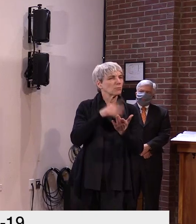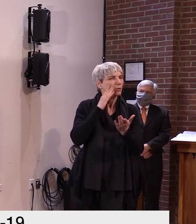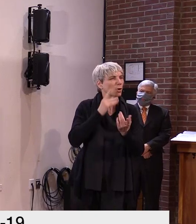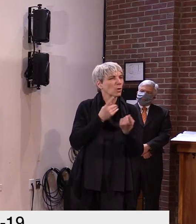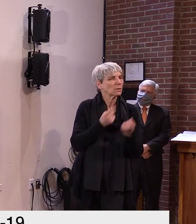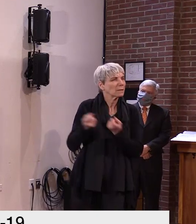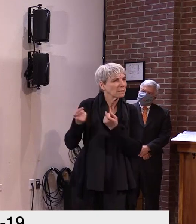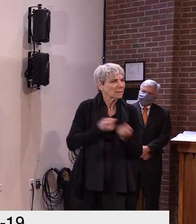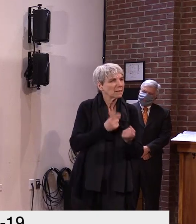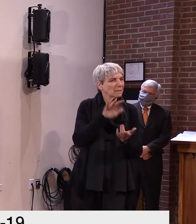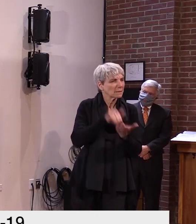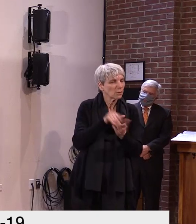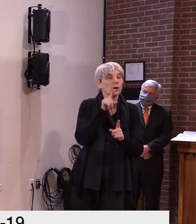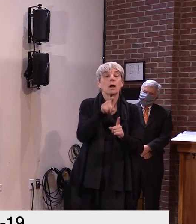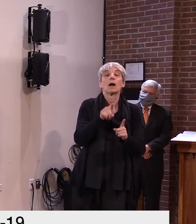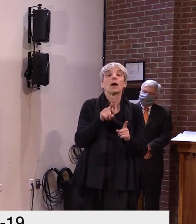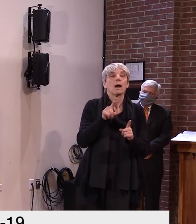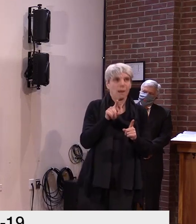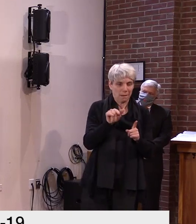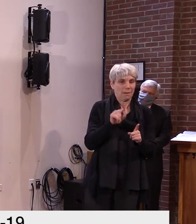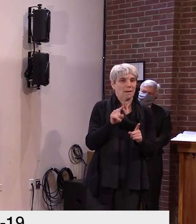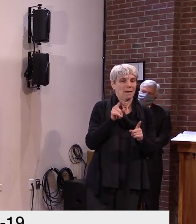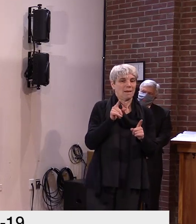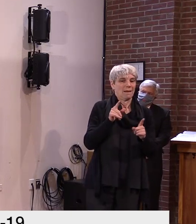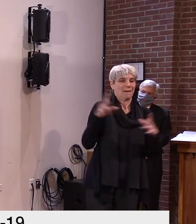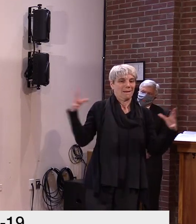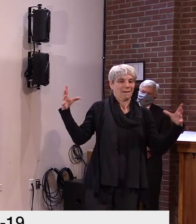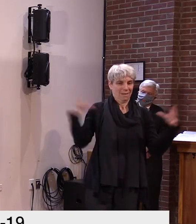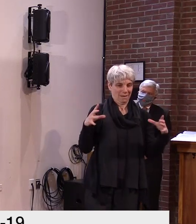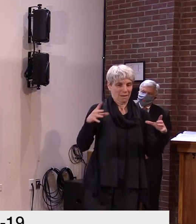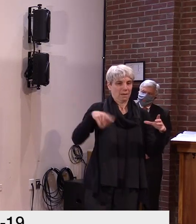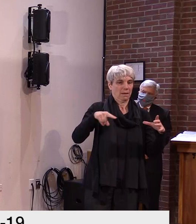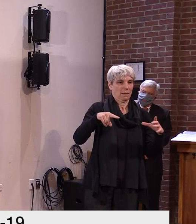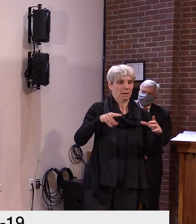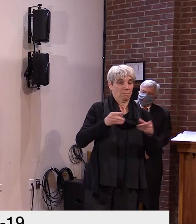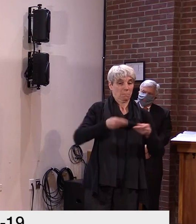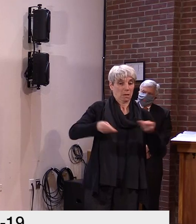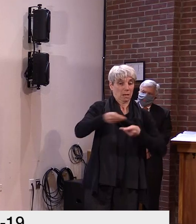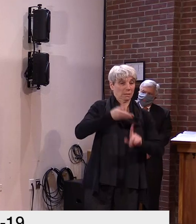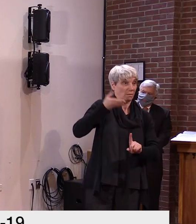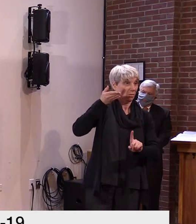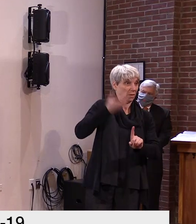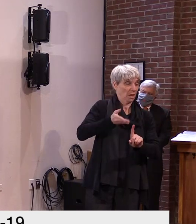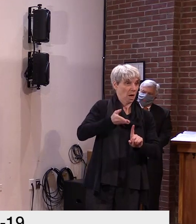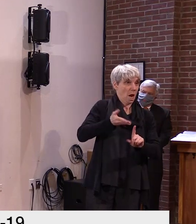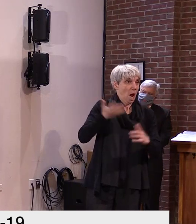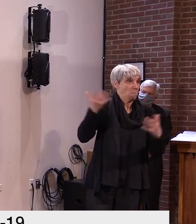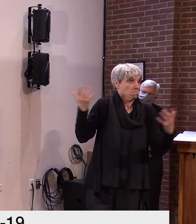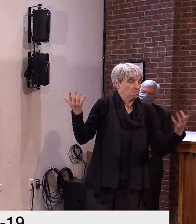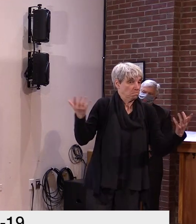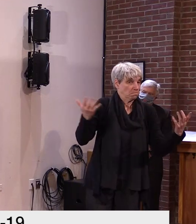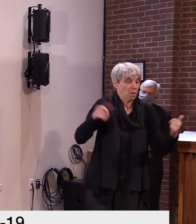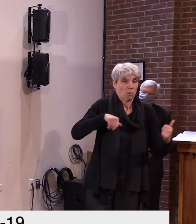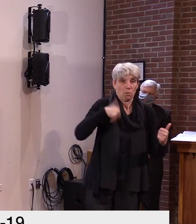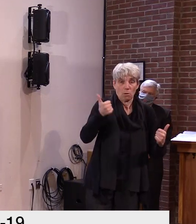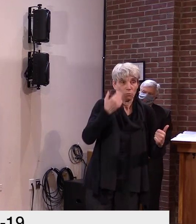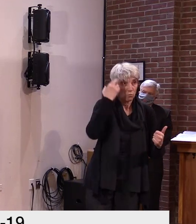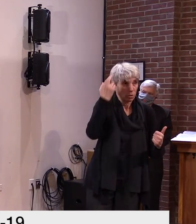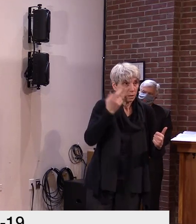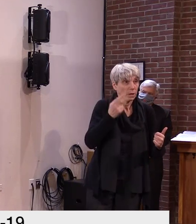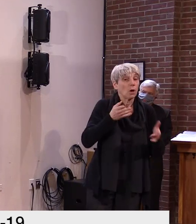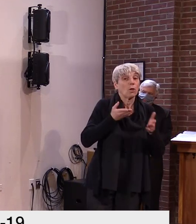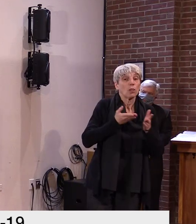exact mode of transmission is not yet clear. Whether it's even due to playing or practicing hockey or